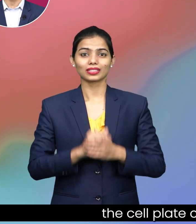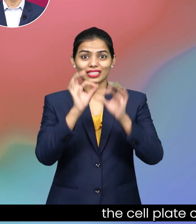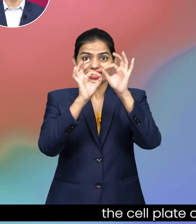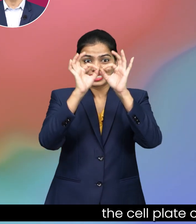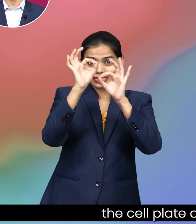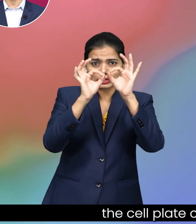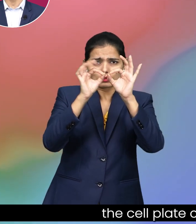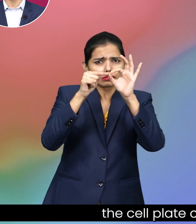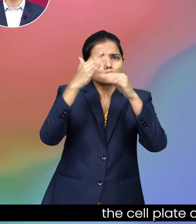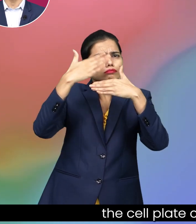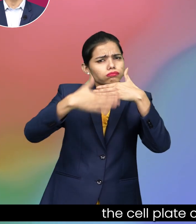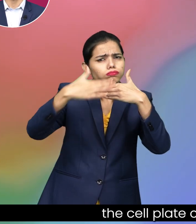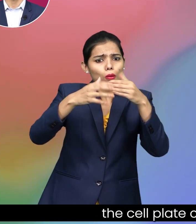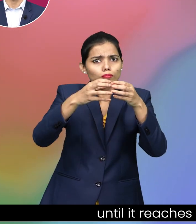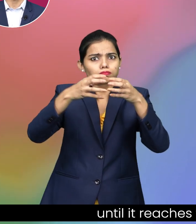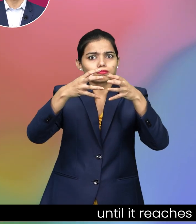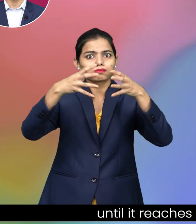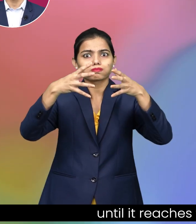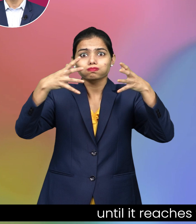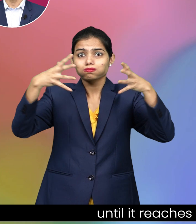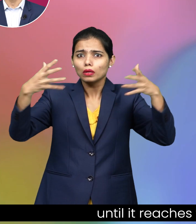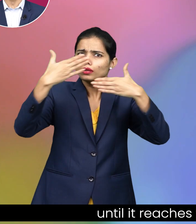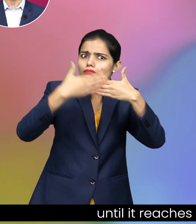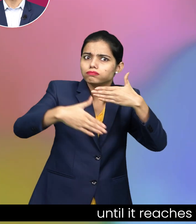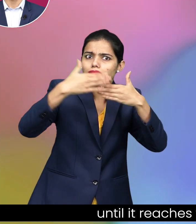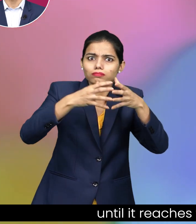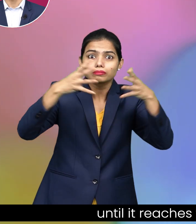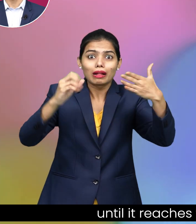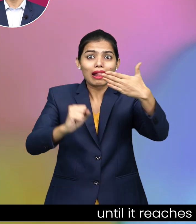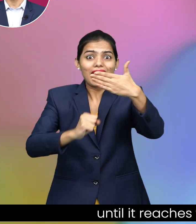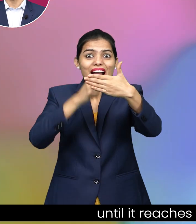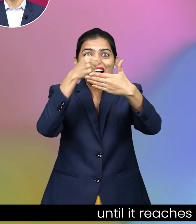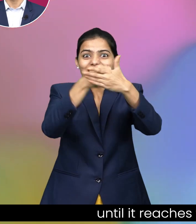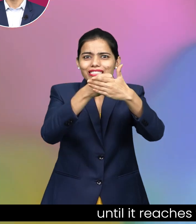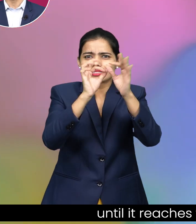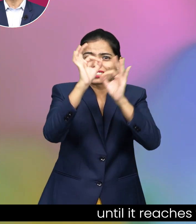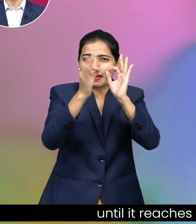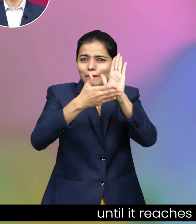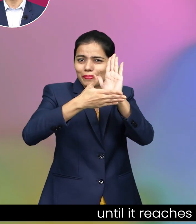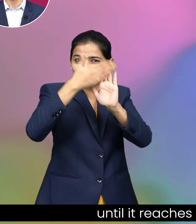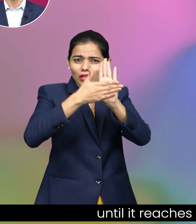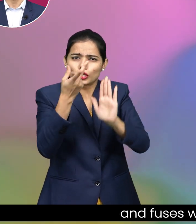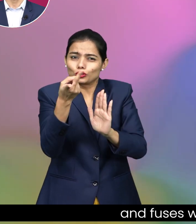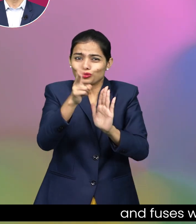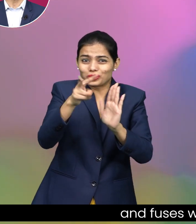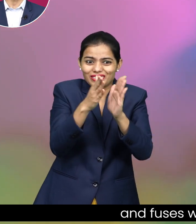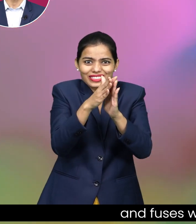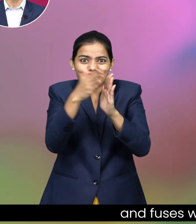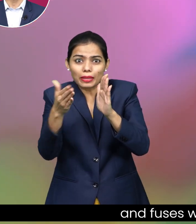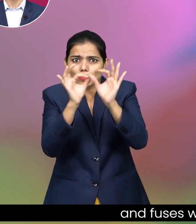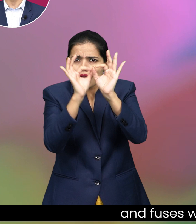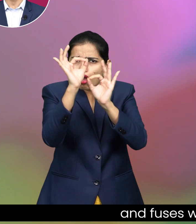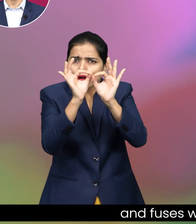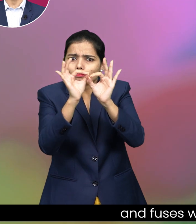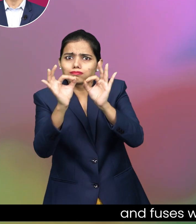The cell plate continues to grow outward until it reaches the cell walls on either side and fuses